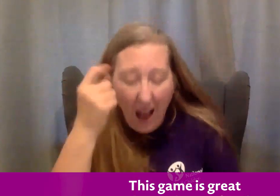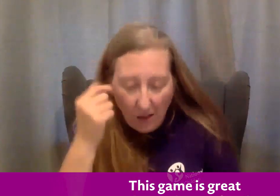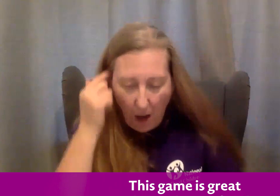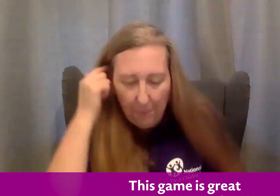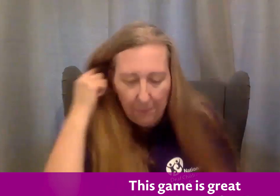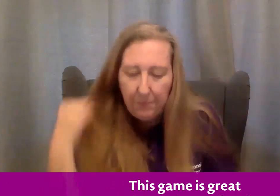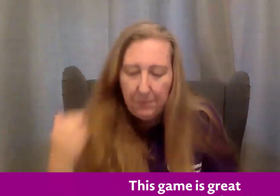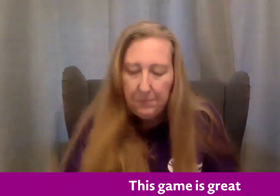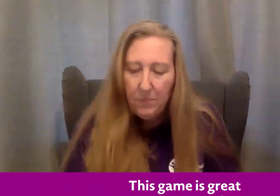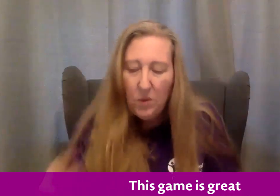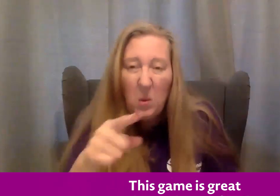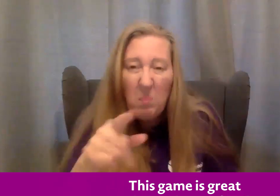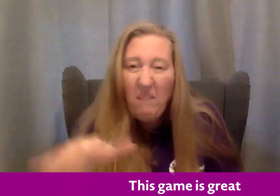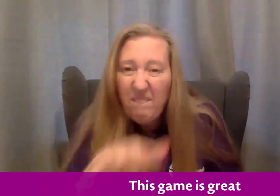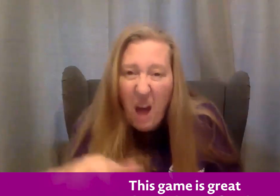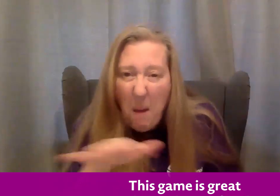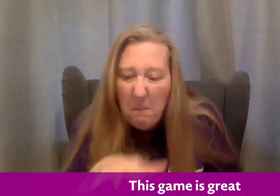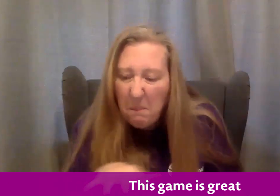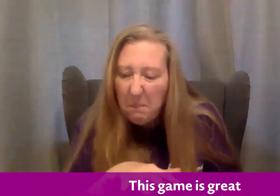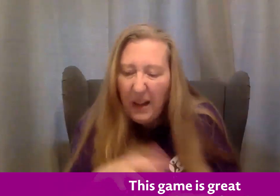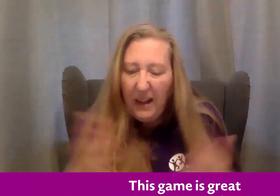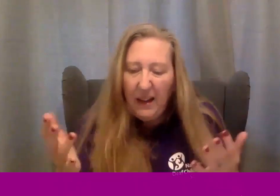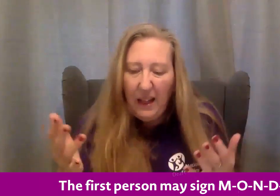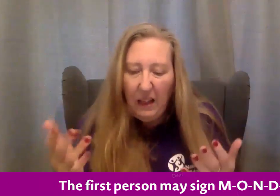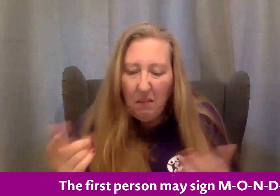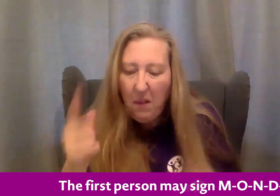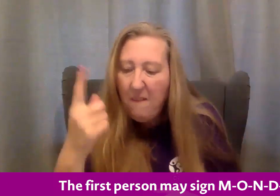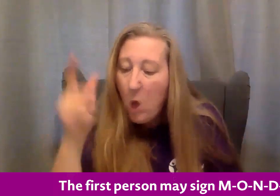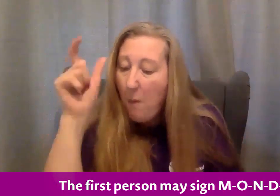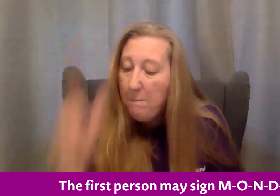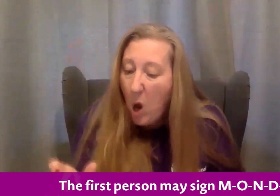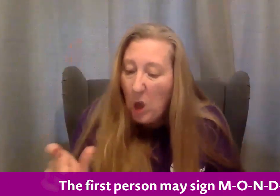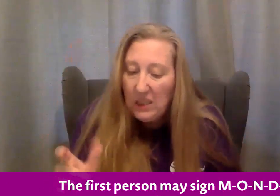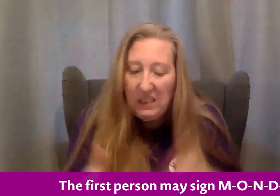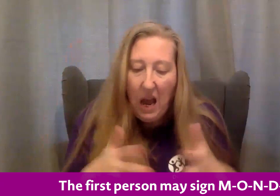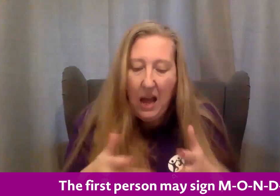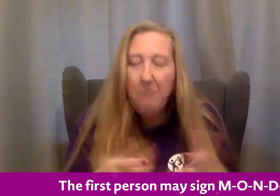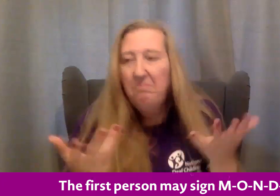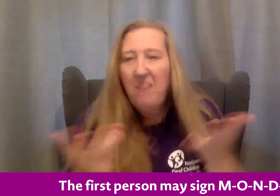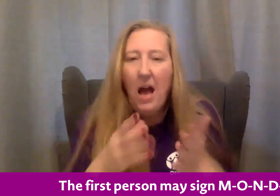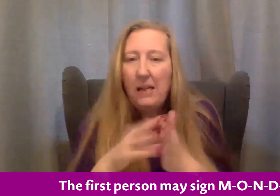This game is great to play with your family. The first person may sign.